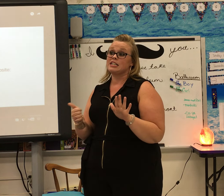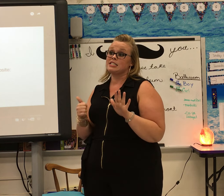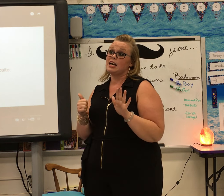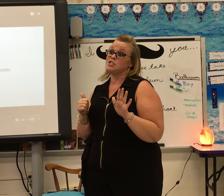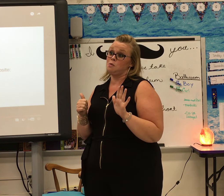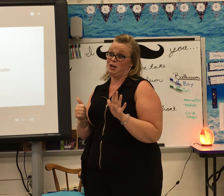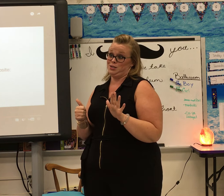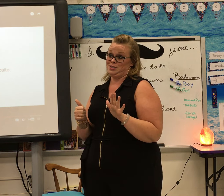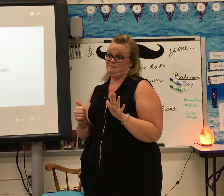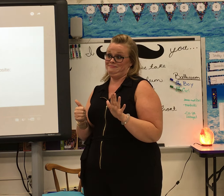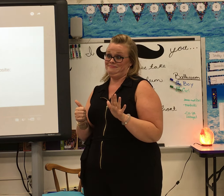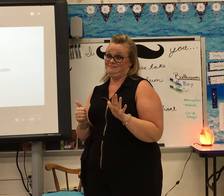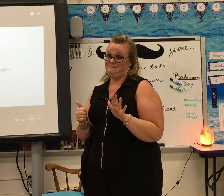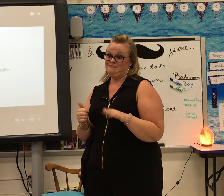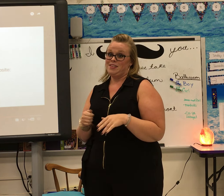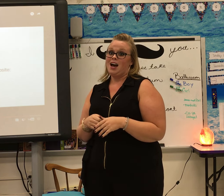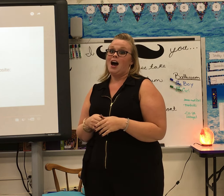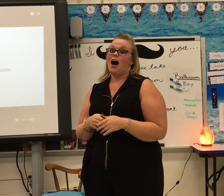are six SOLs.